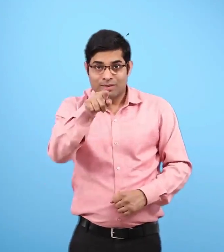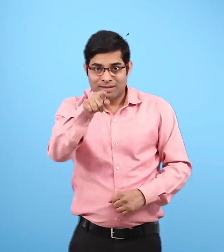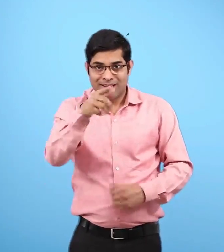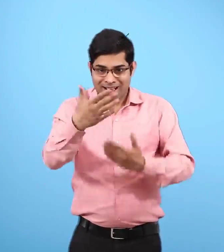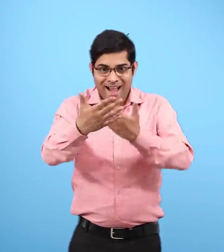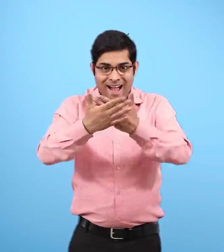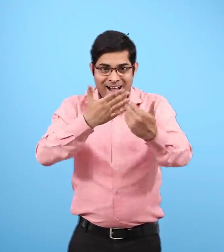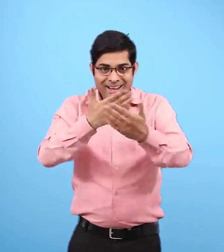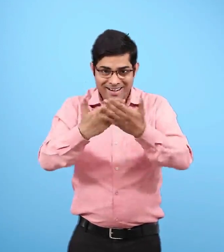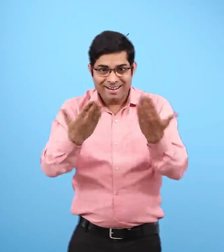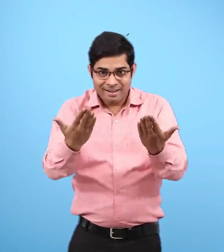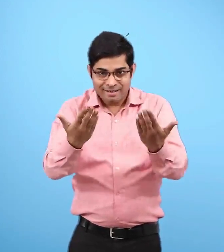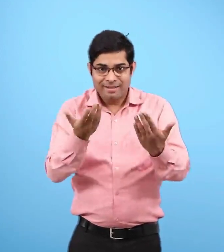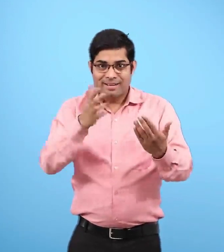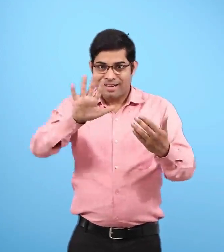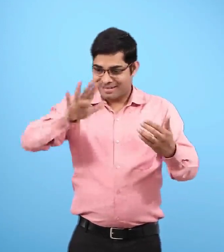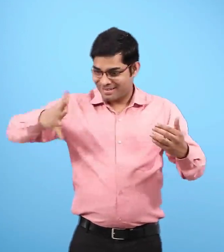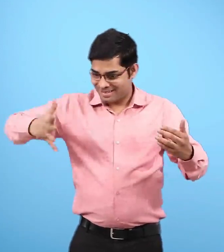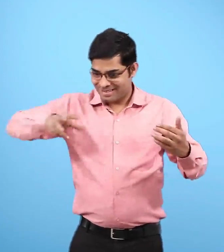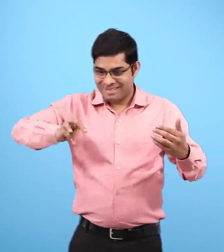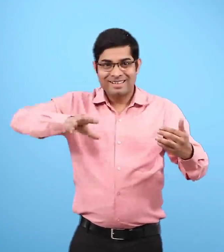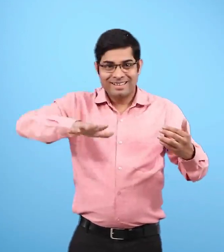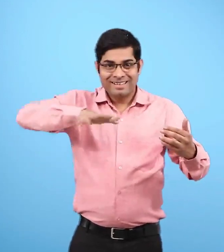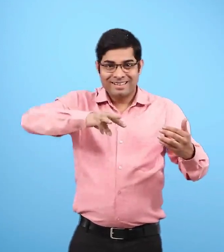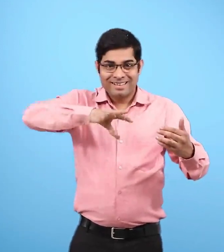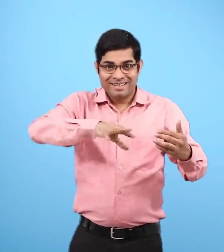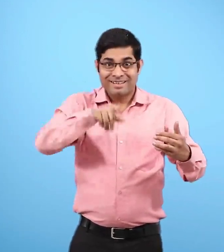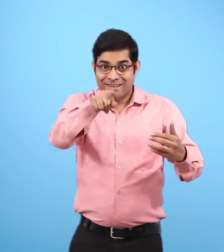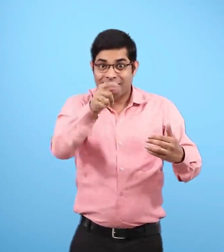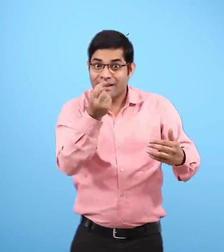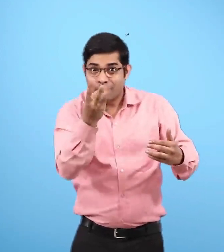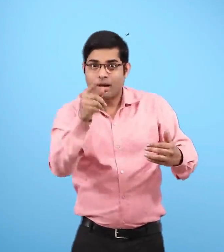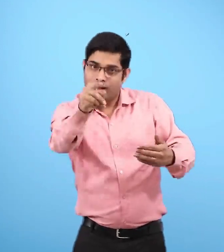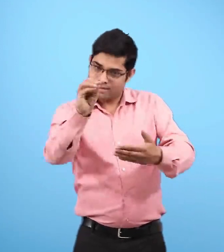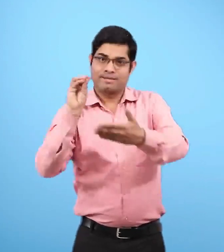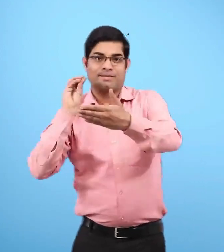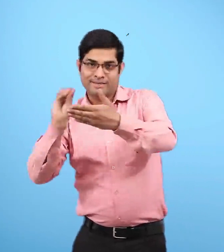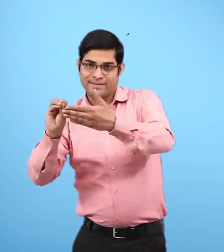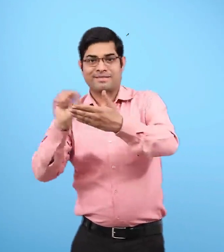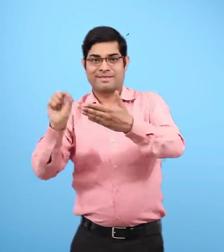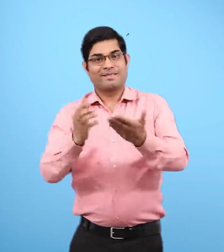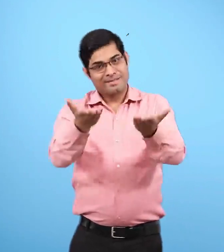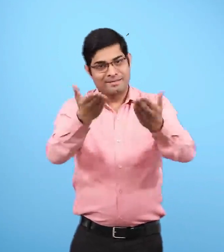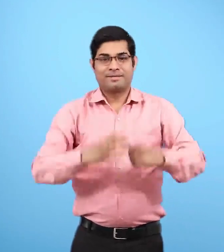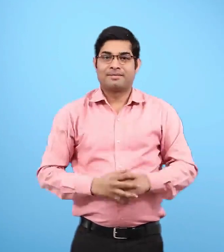You have to measure your table with your hand span and fill the dash.